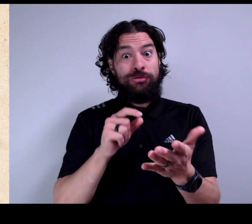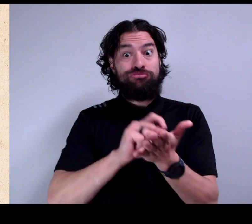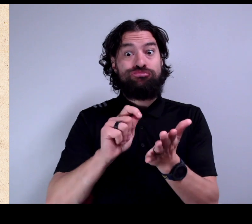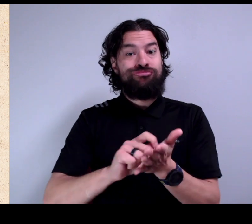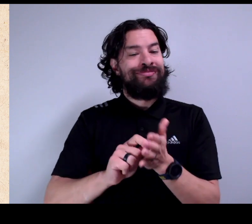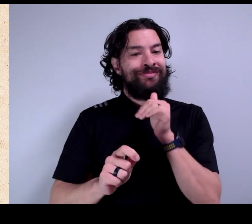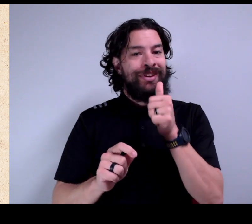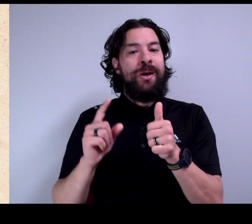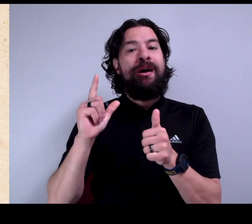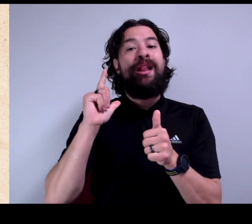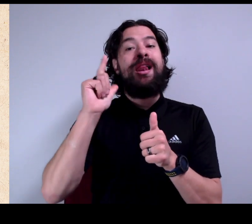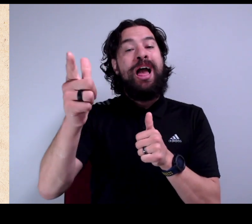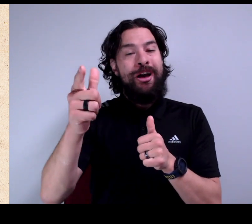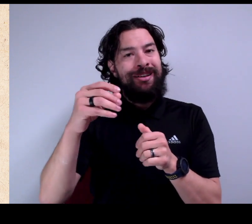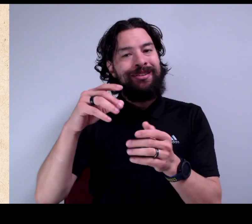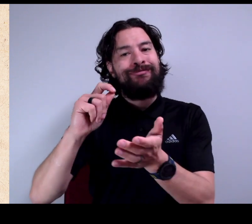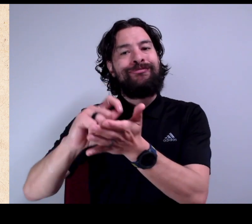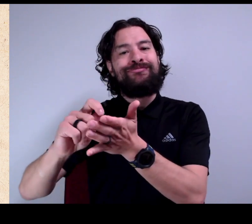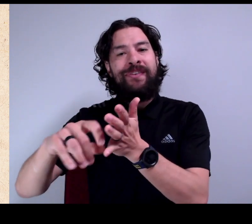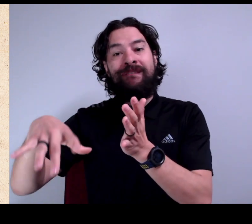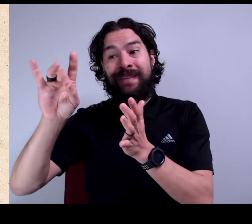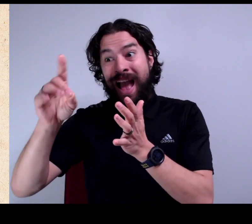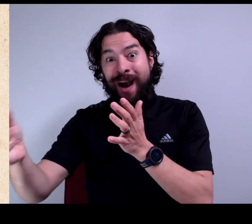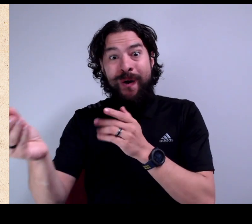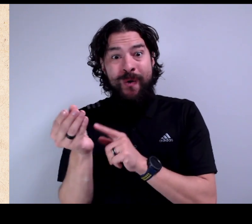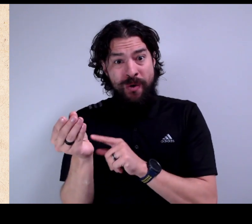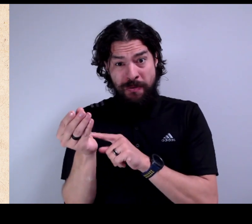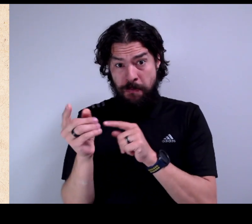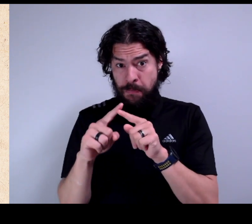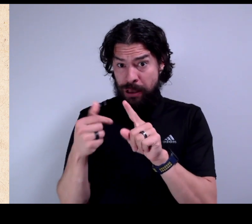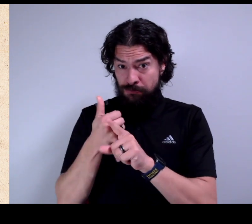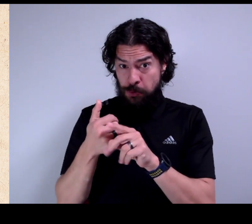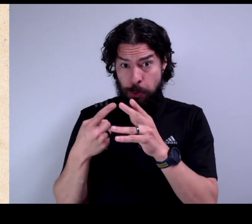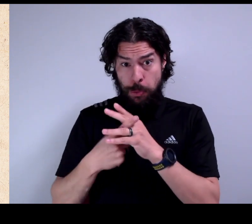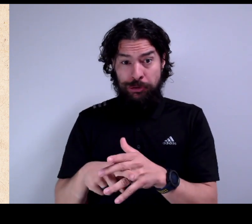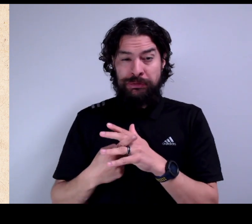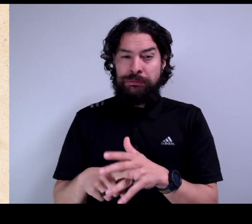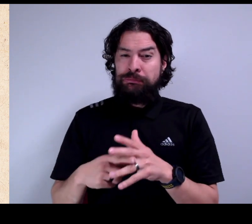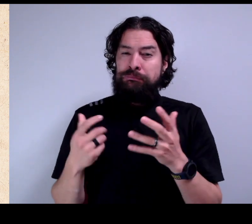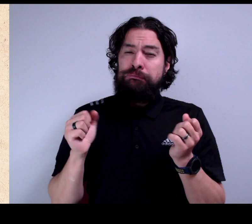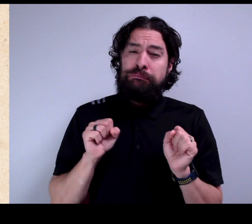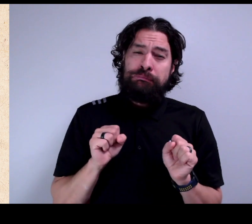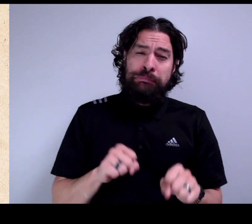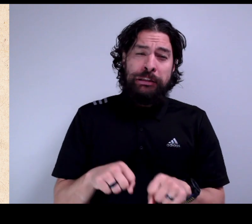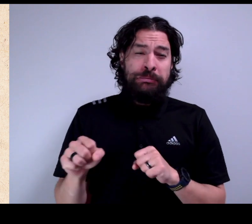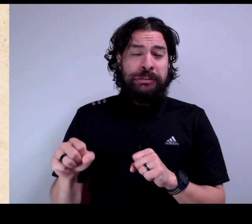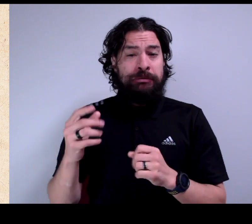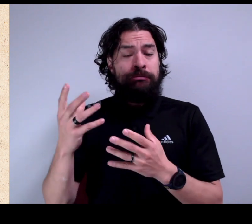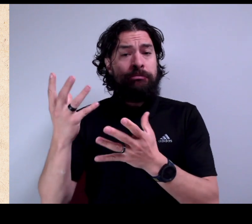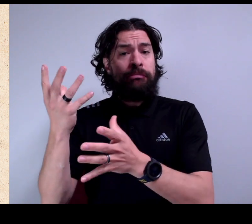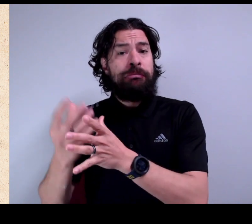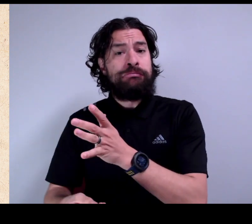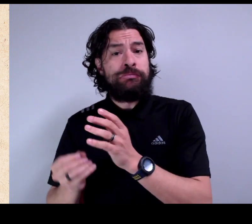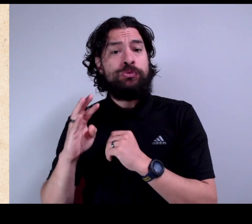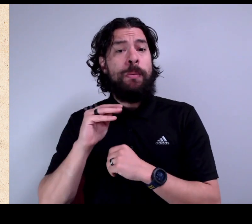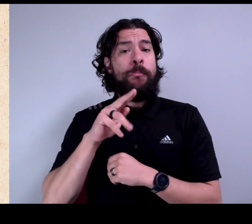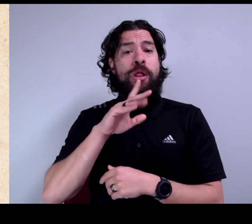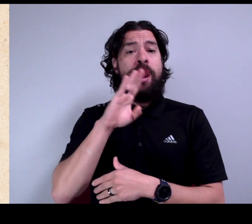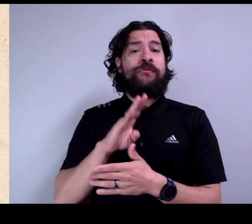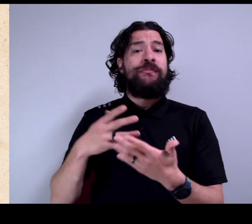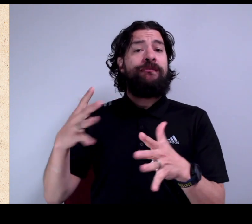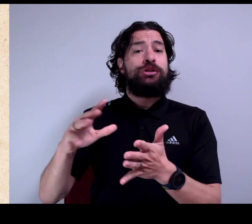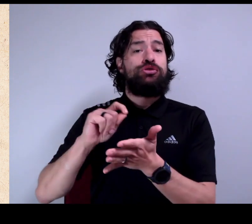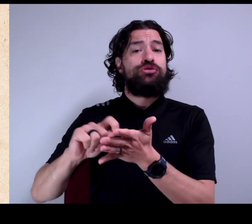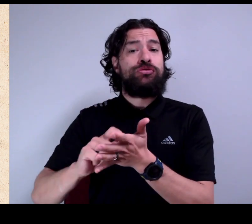original book, that it's only found in later, less reliable manuscripts. Now, it's possible that the original ending got lost, or that Mark actually